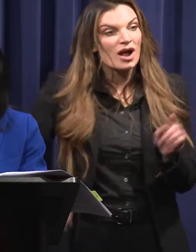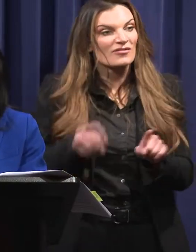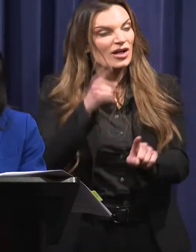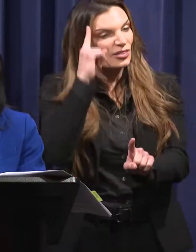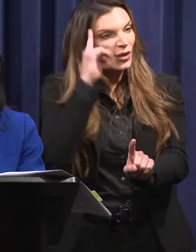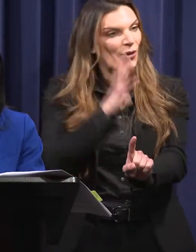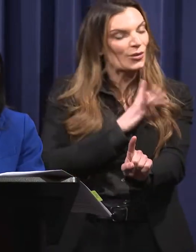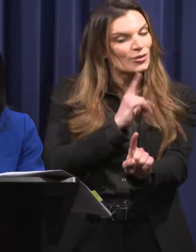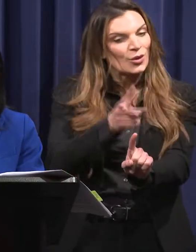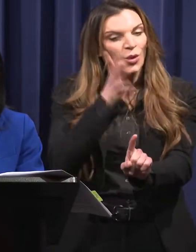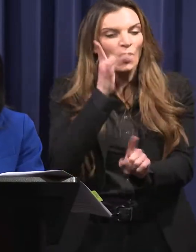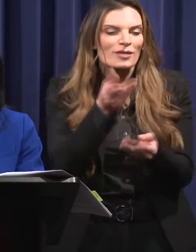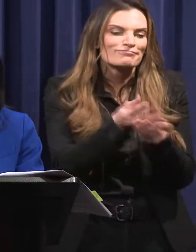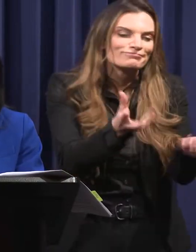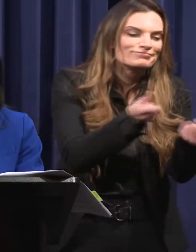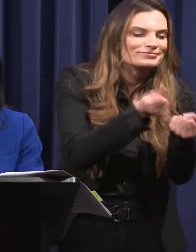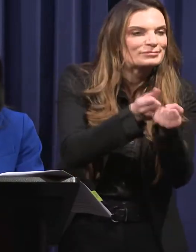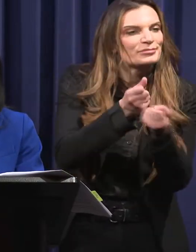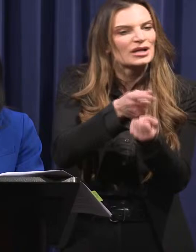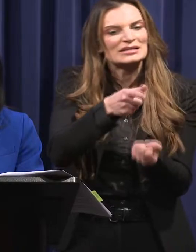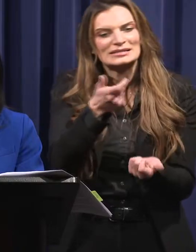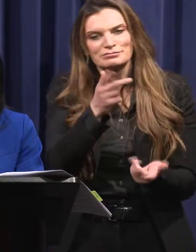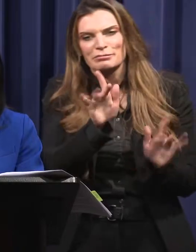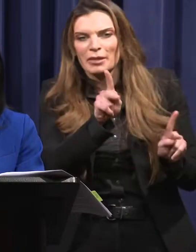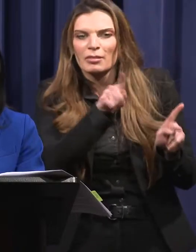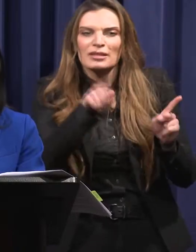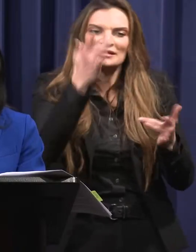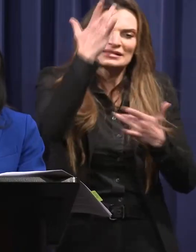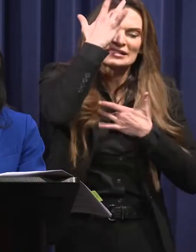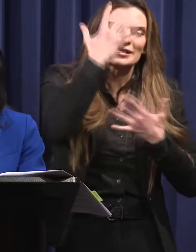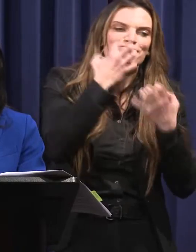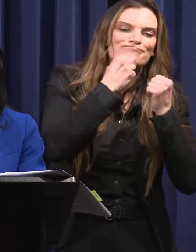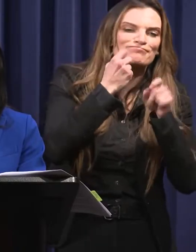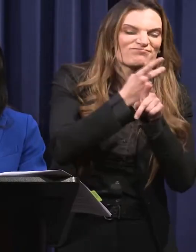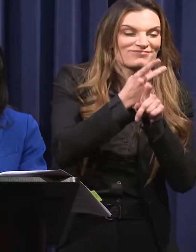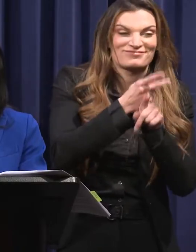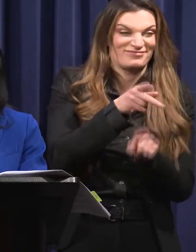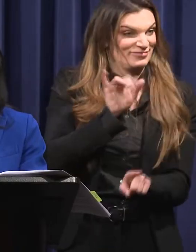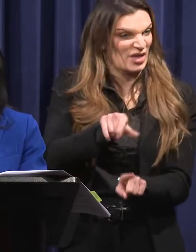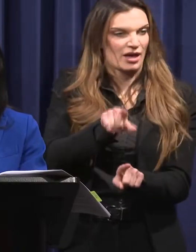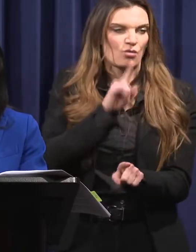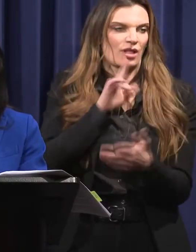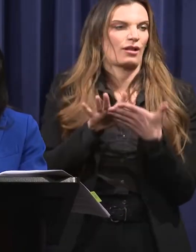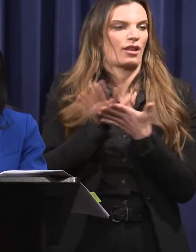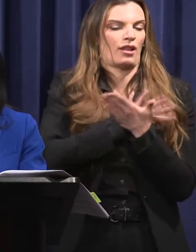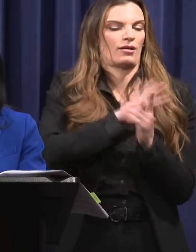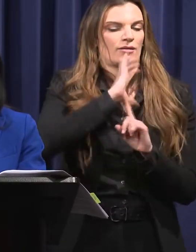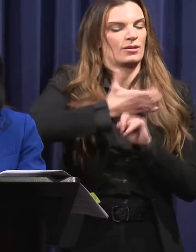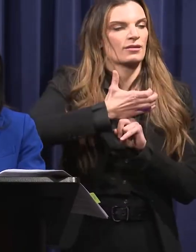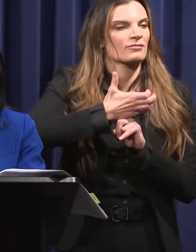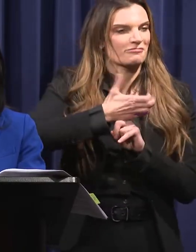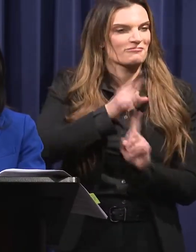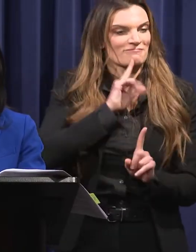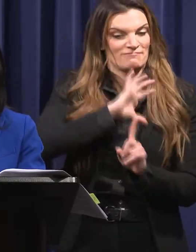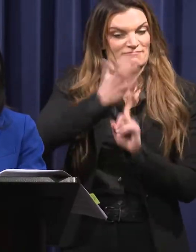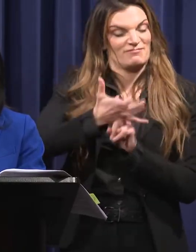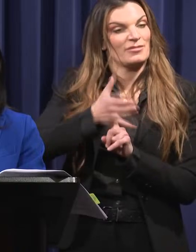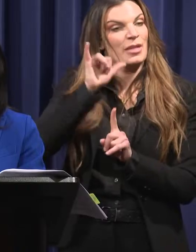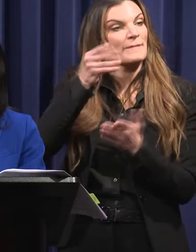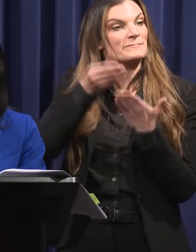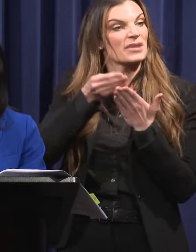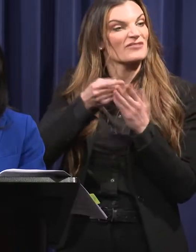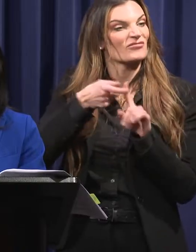children or communities in need. They are functional conduits of dark money campaign